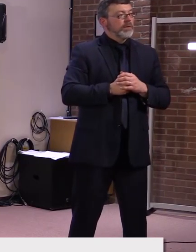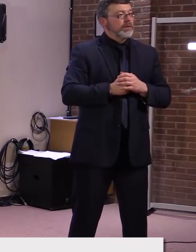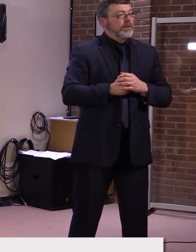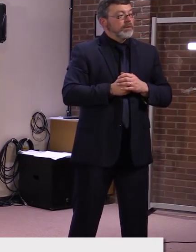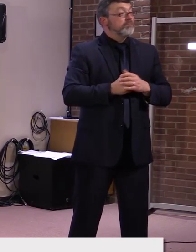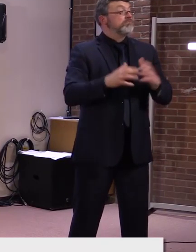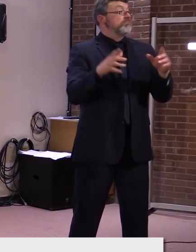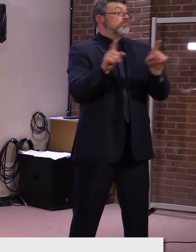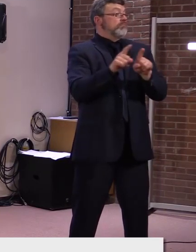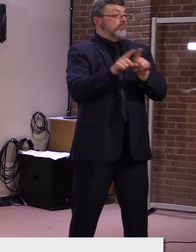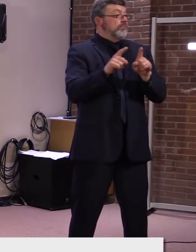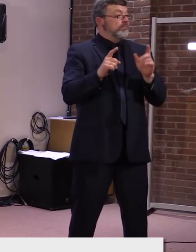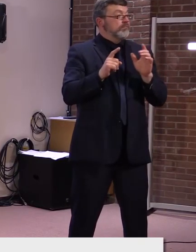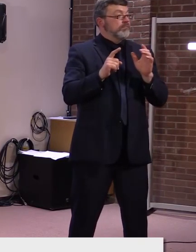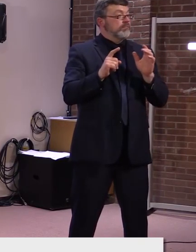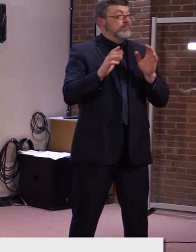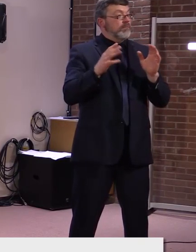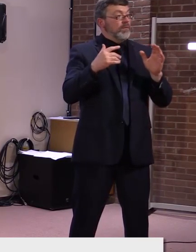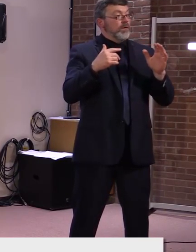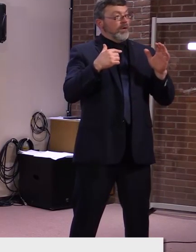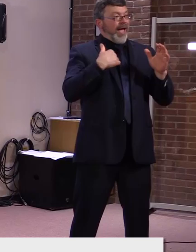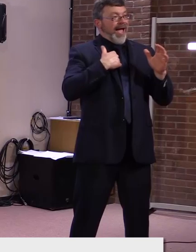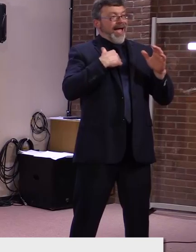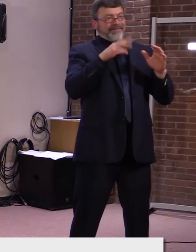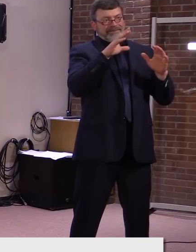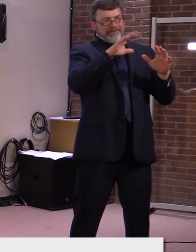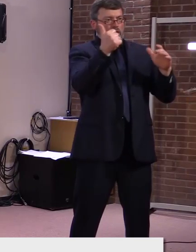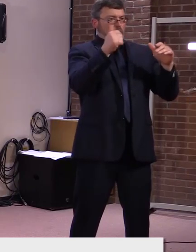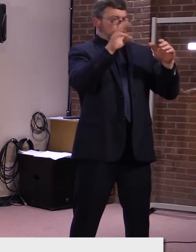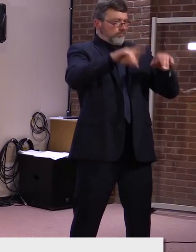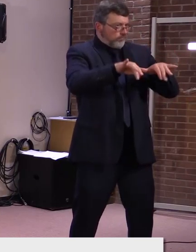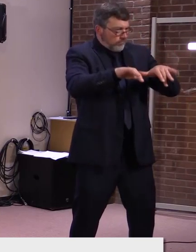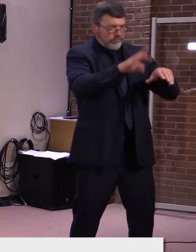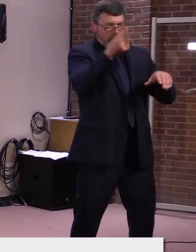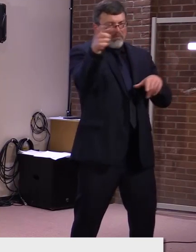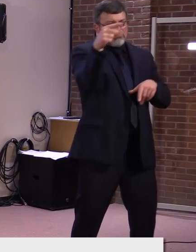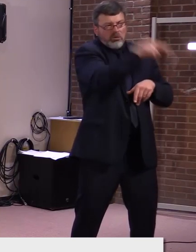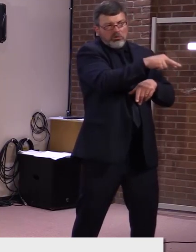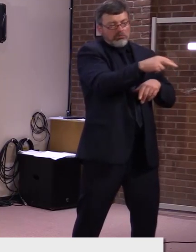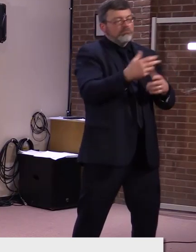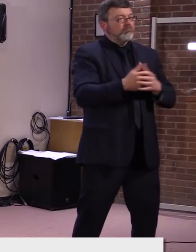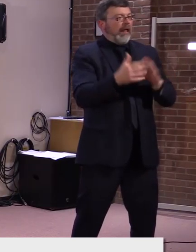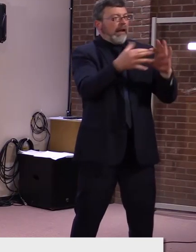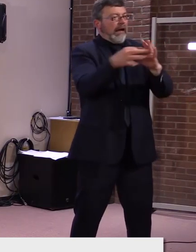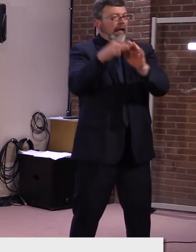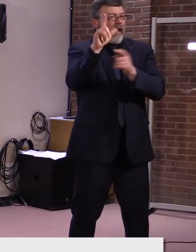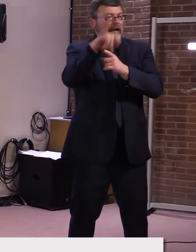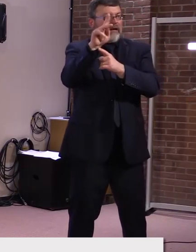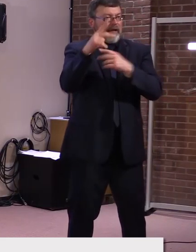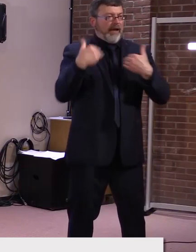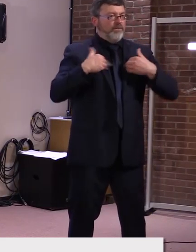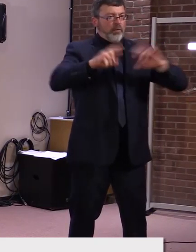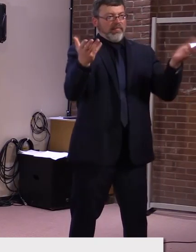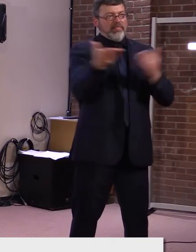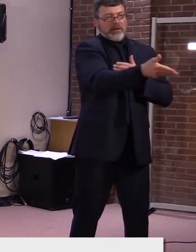healthvermont.gov/myvaccine for the most up-to-date information. So as I said, we're starting out